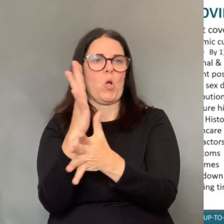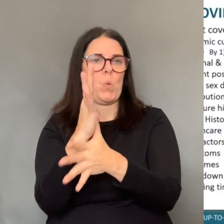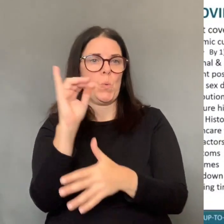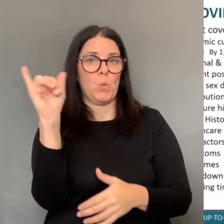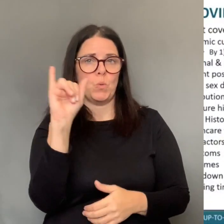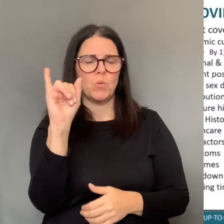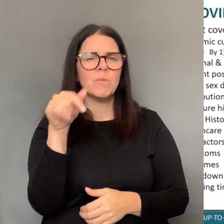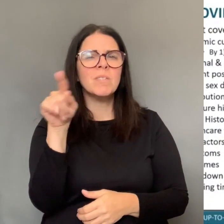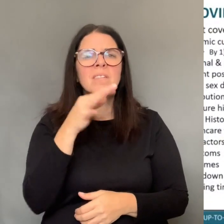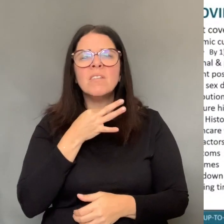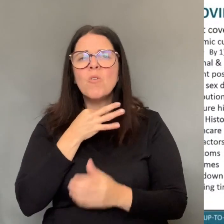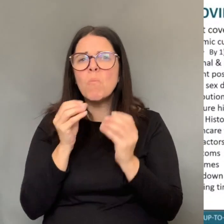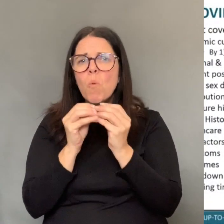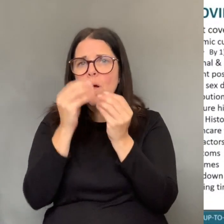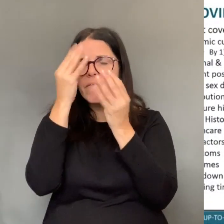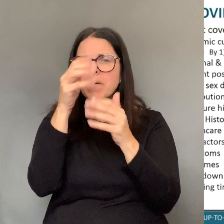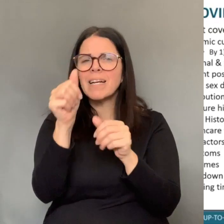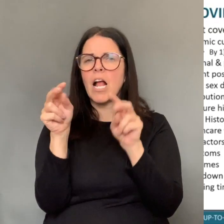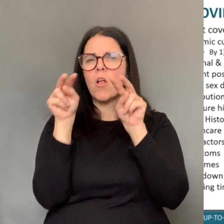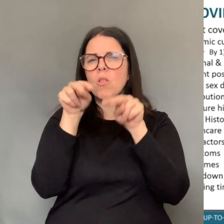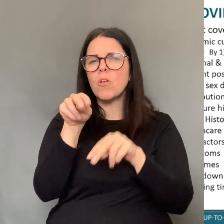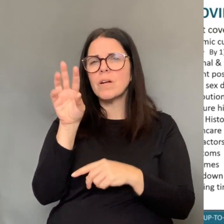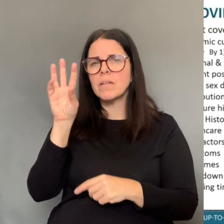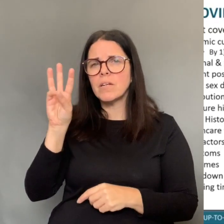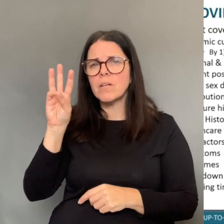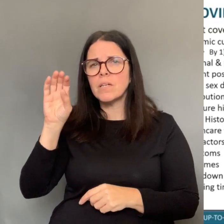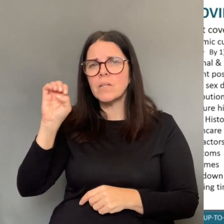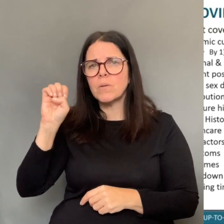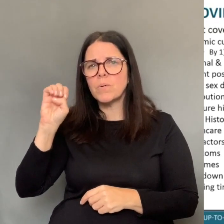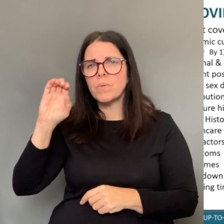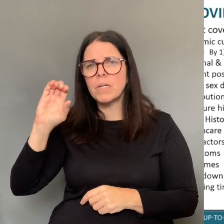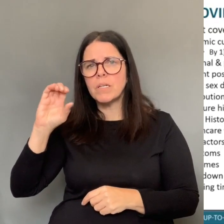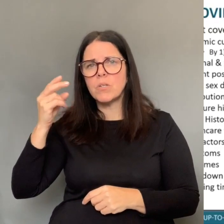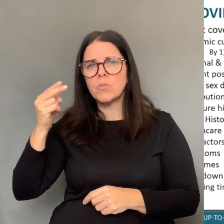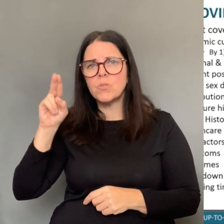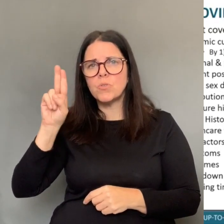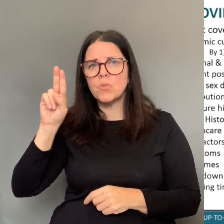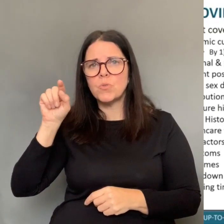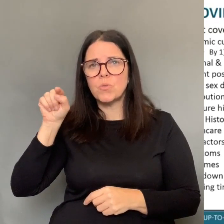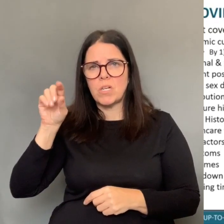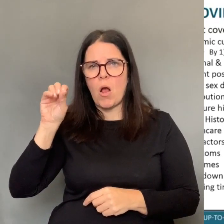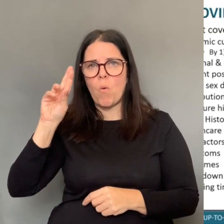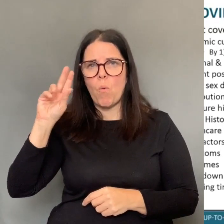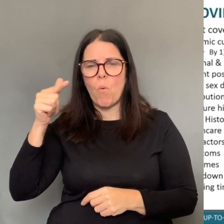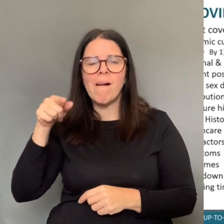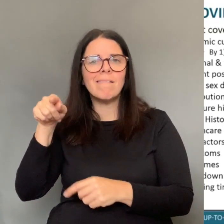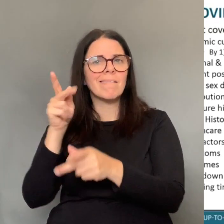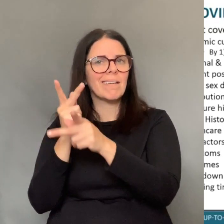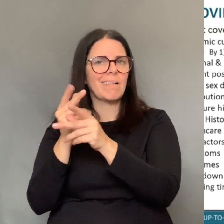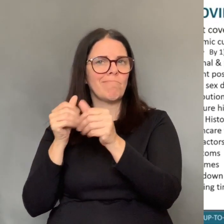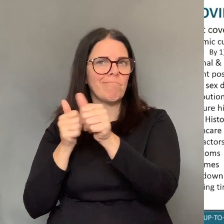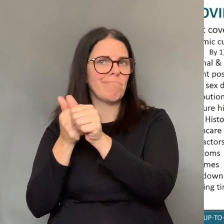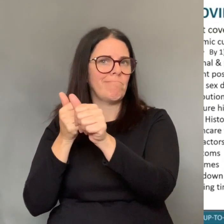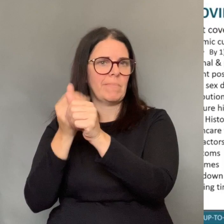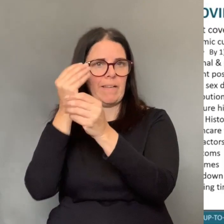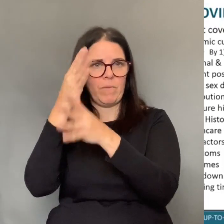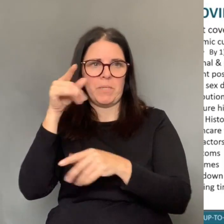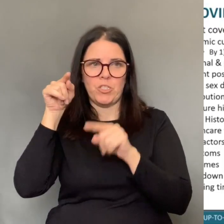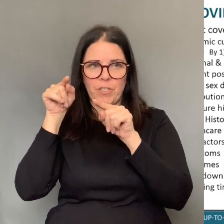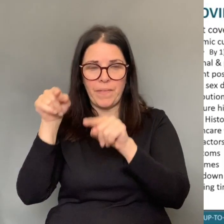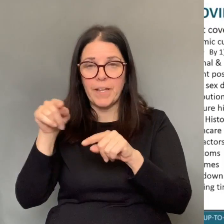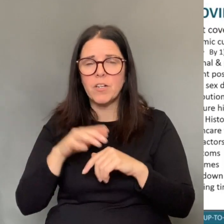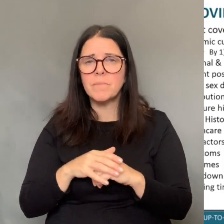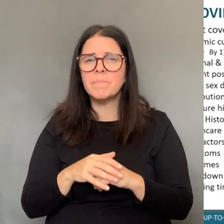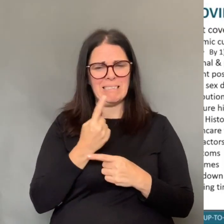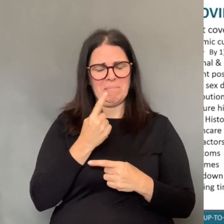Good morning, everyone. Once again, I want to thank all our healthcare workers, essential workers, that are working more than ever to meet the needs